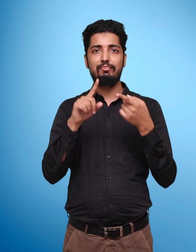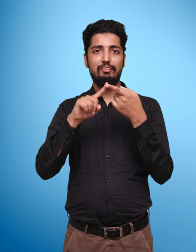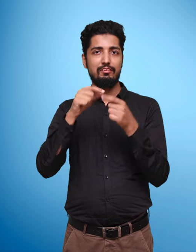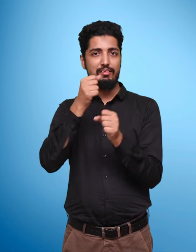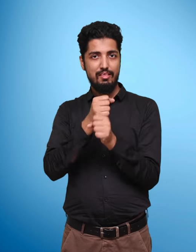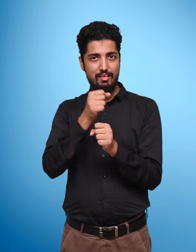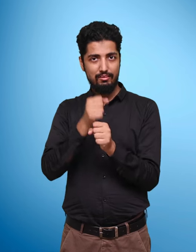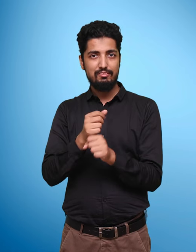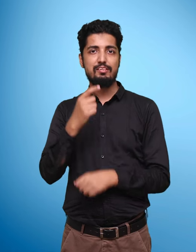Egg.